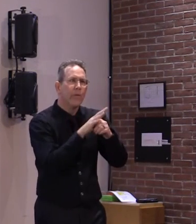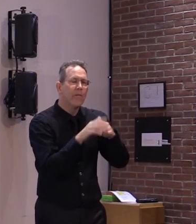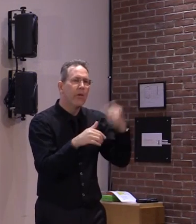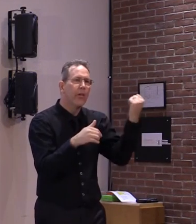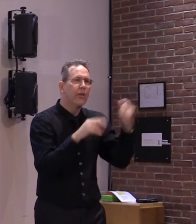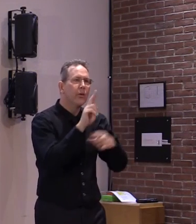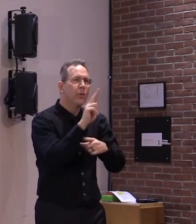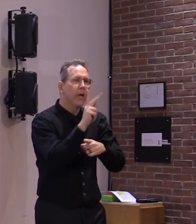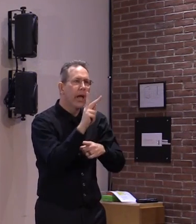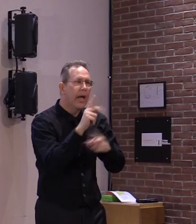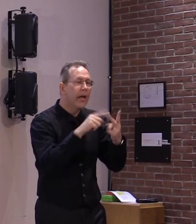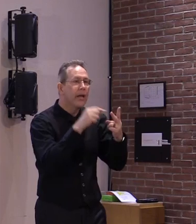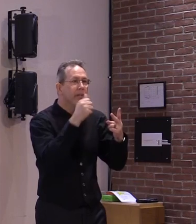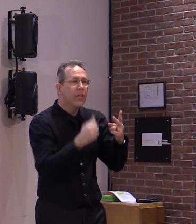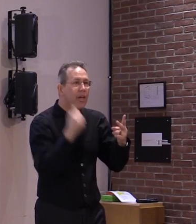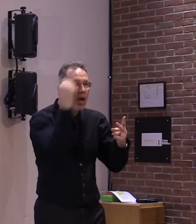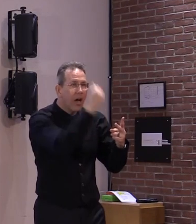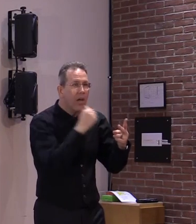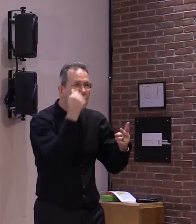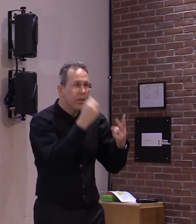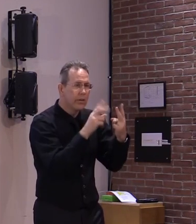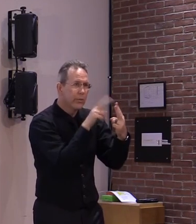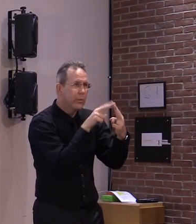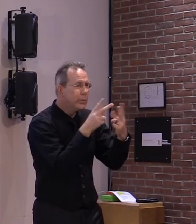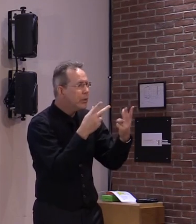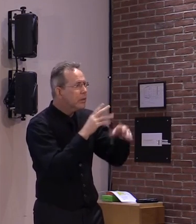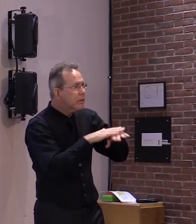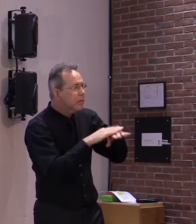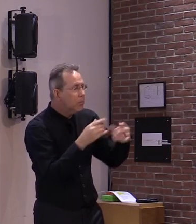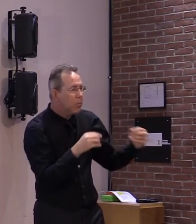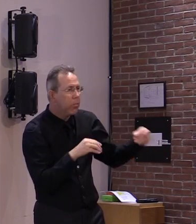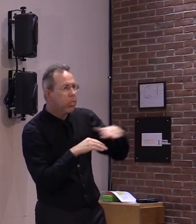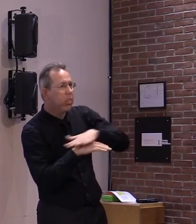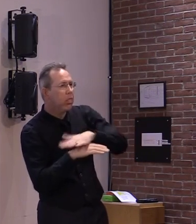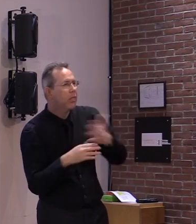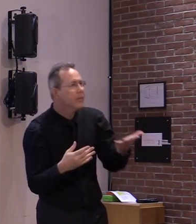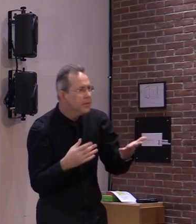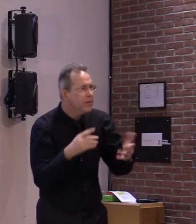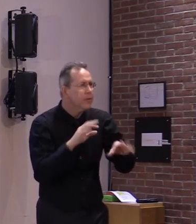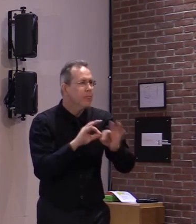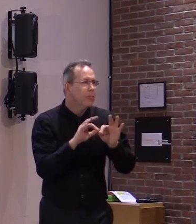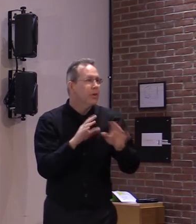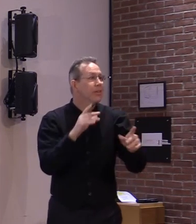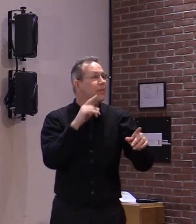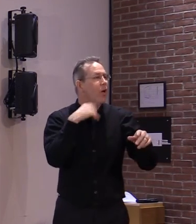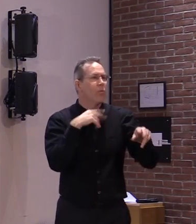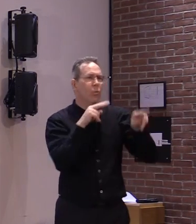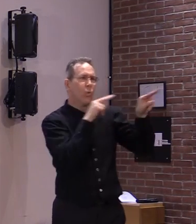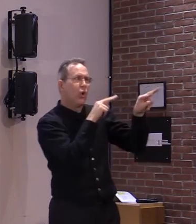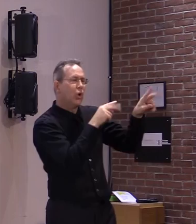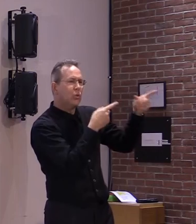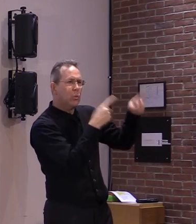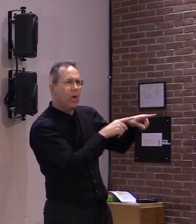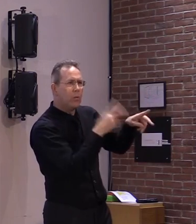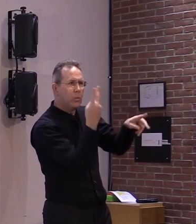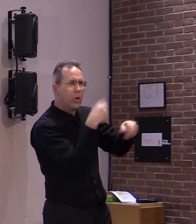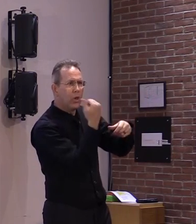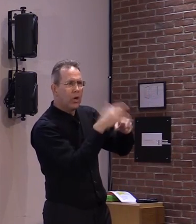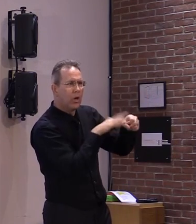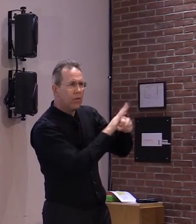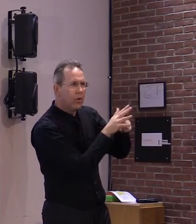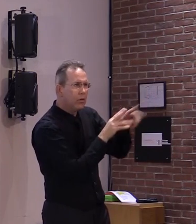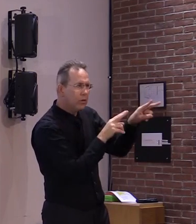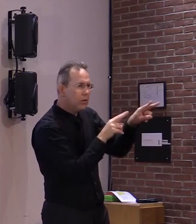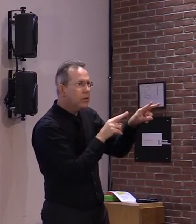optimism as we watch cases continue to drop in the UK and in South Africa. But it's something that we need to watch